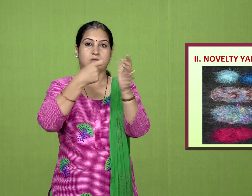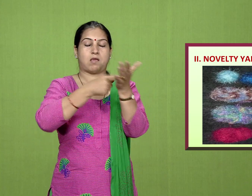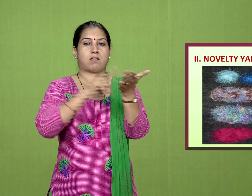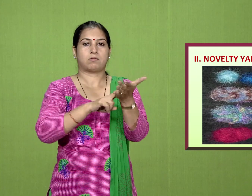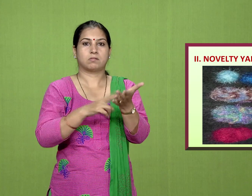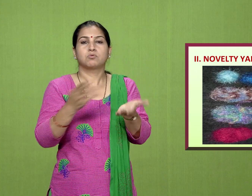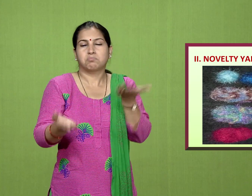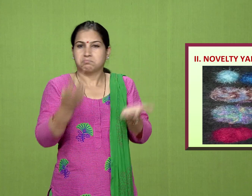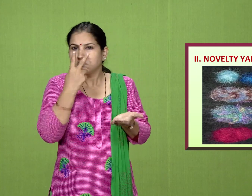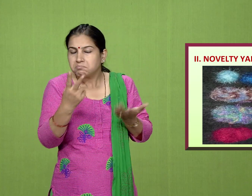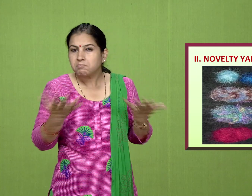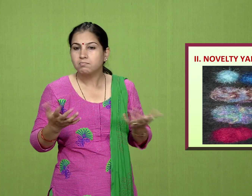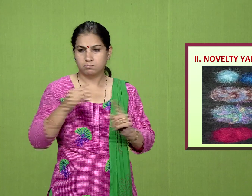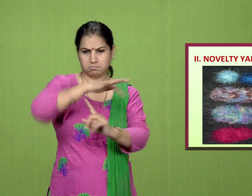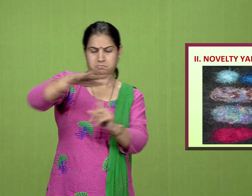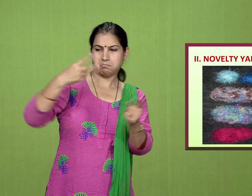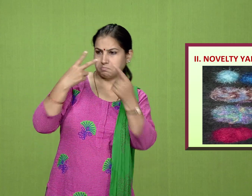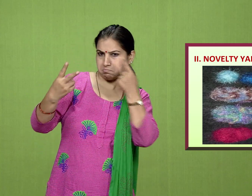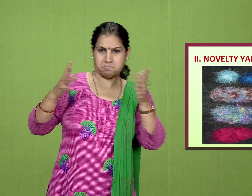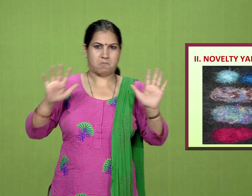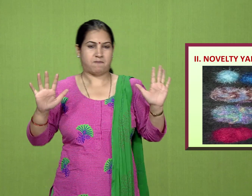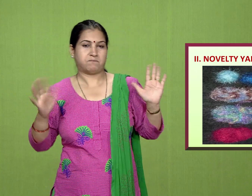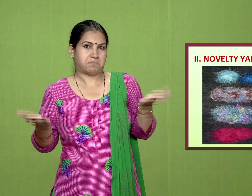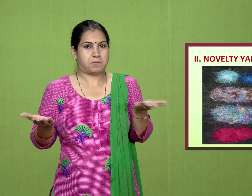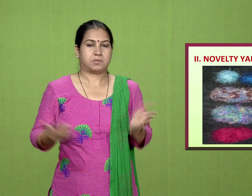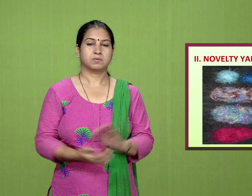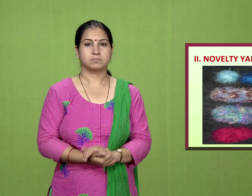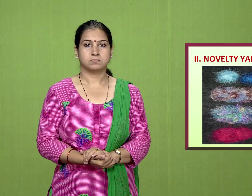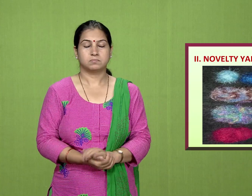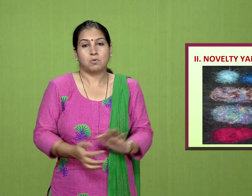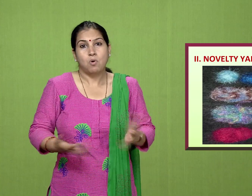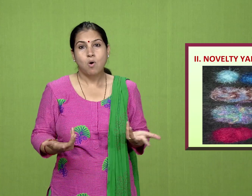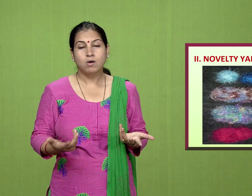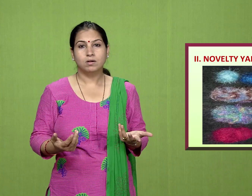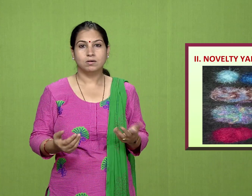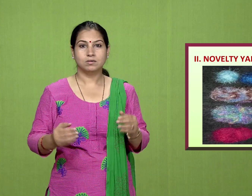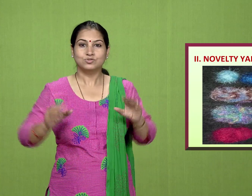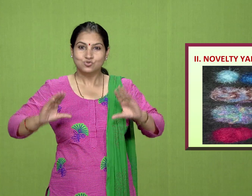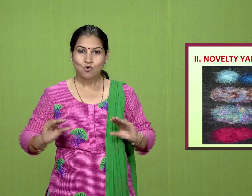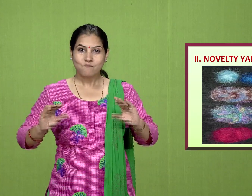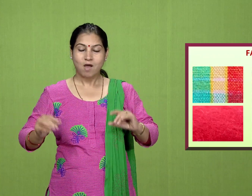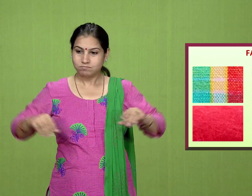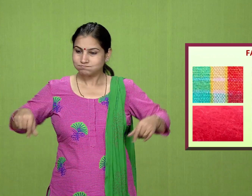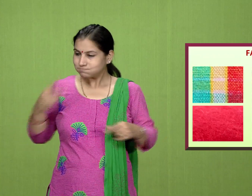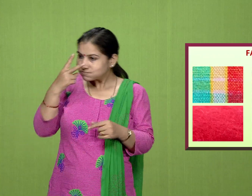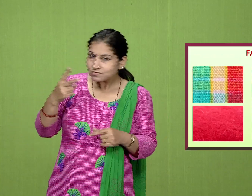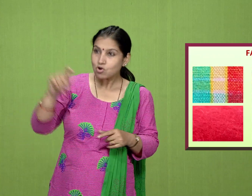You must have seen your surroundings, or you must have seen on the cushion cover, curtains,